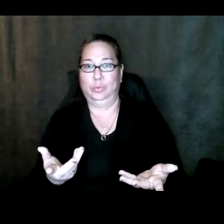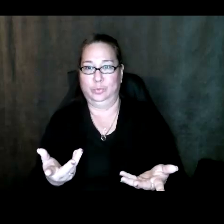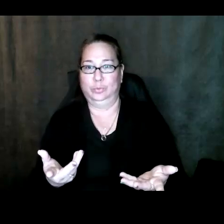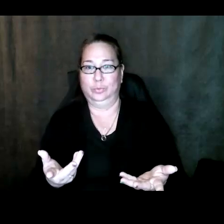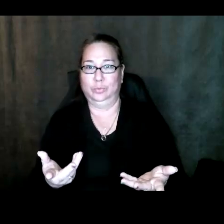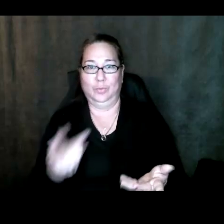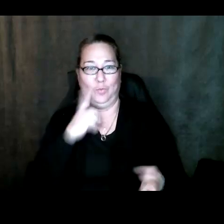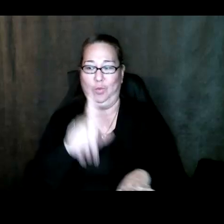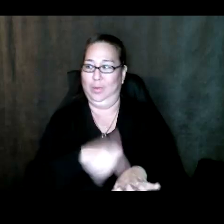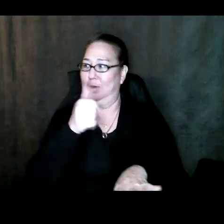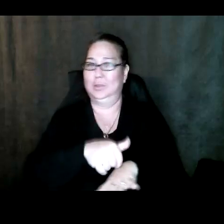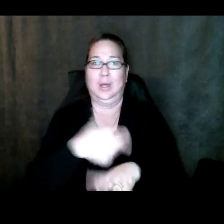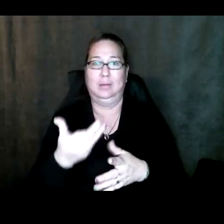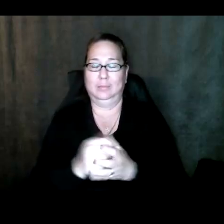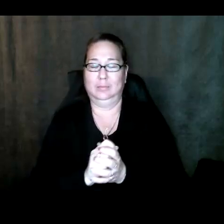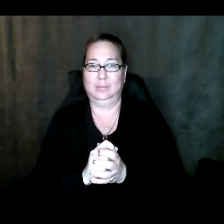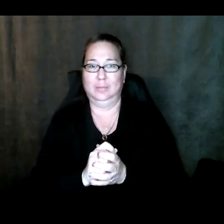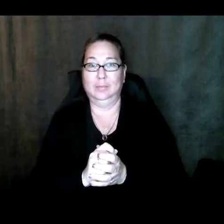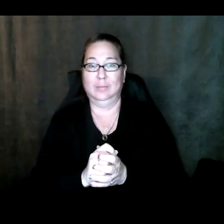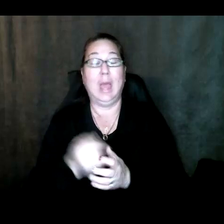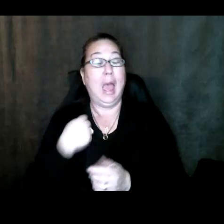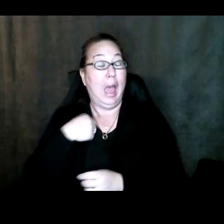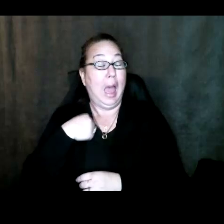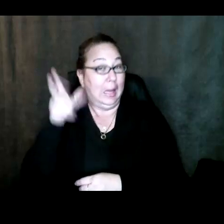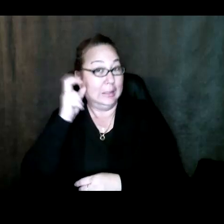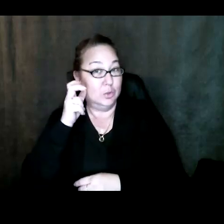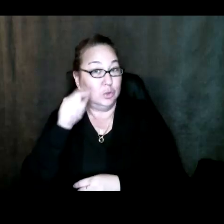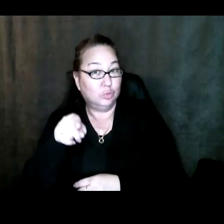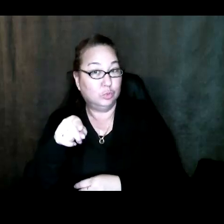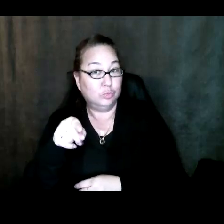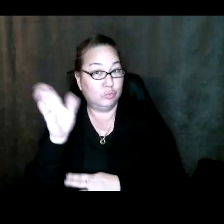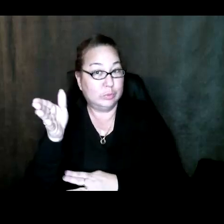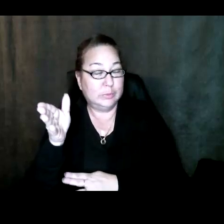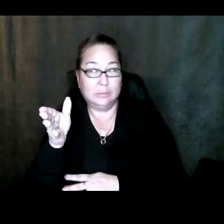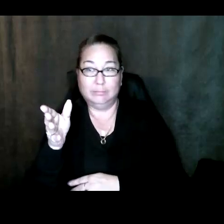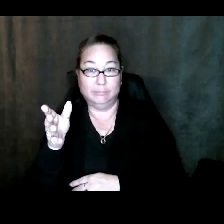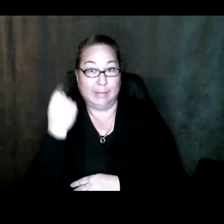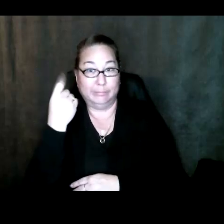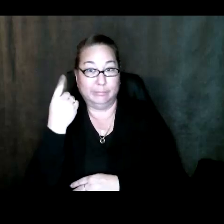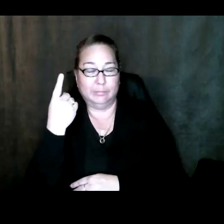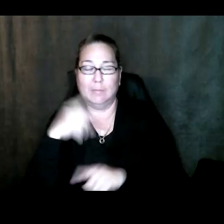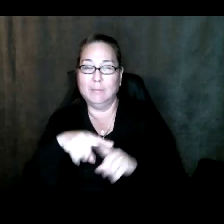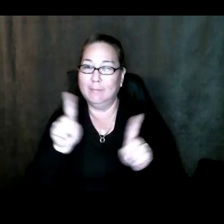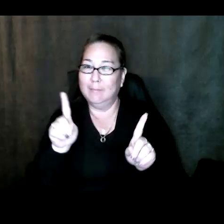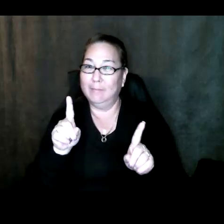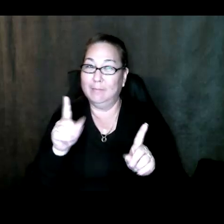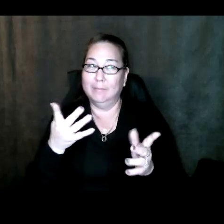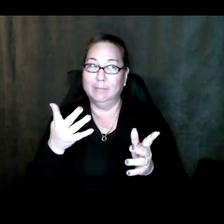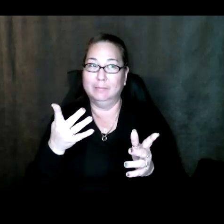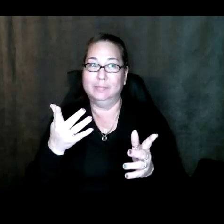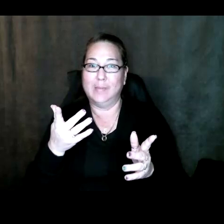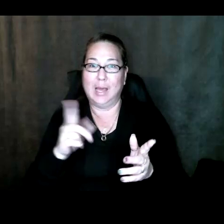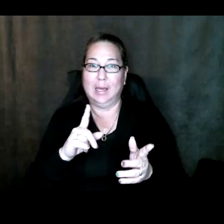for the longest time? I hear you. I understand that you are the transformation office are trying to